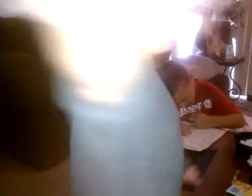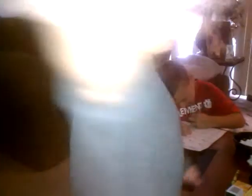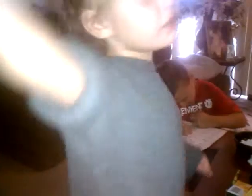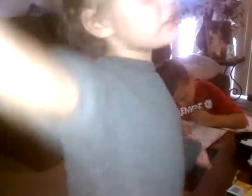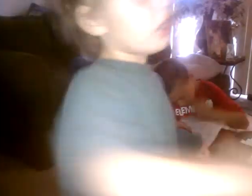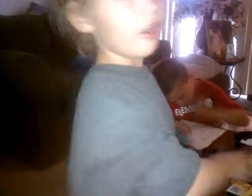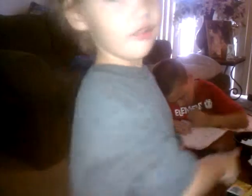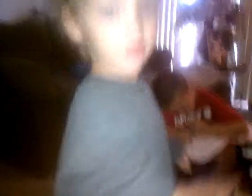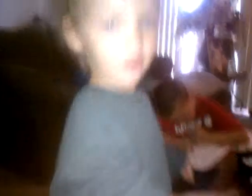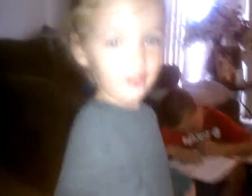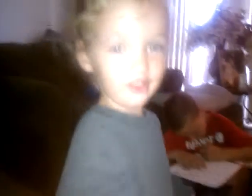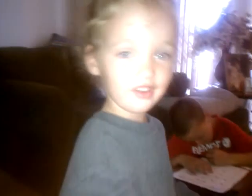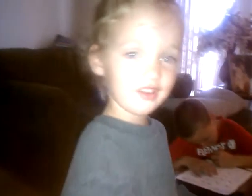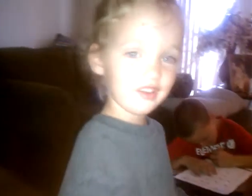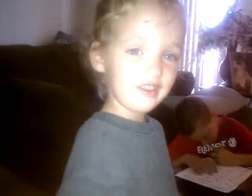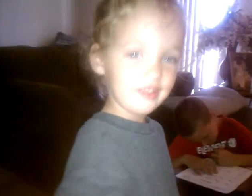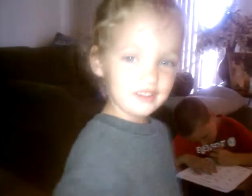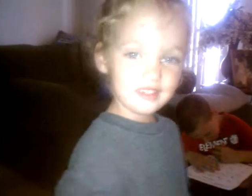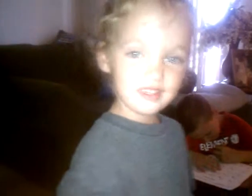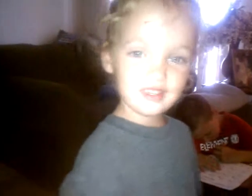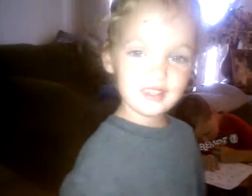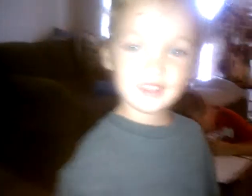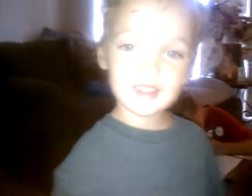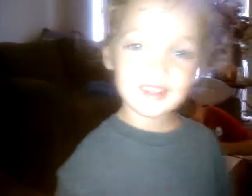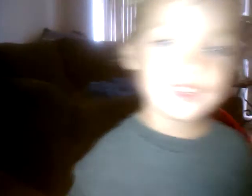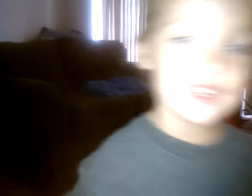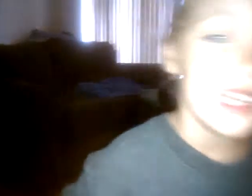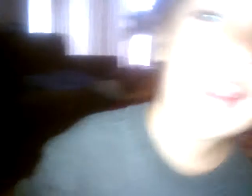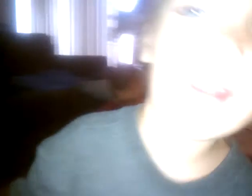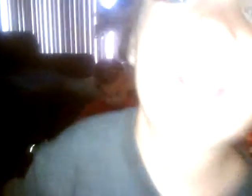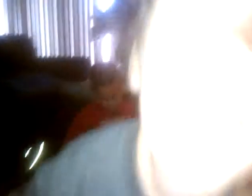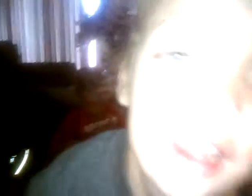Over, down, over. Very good. Yay! Can you see?